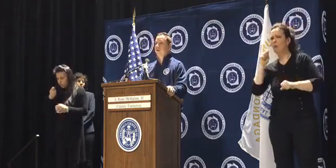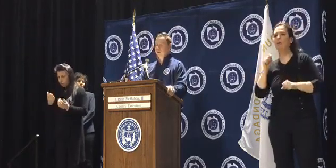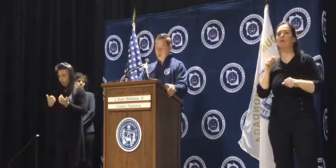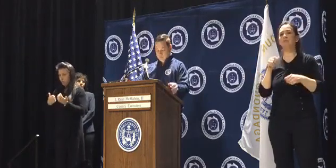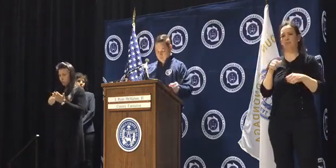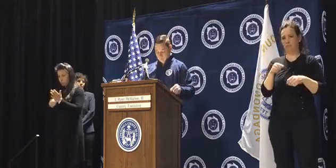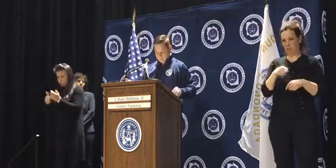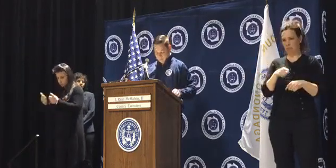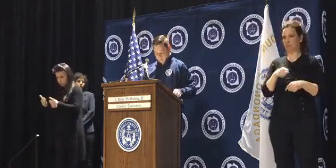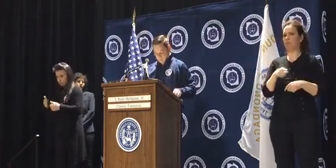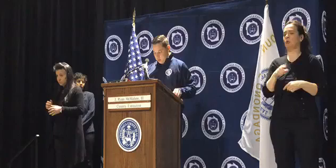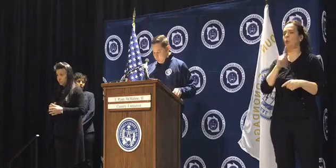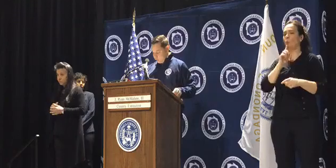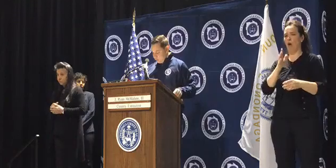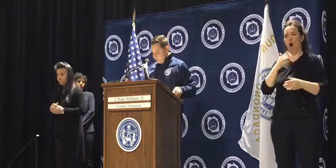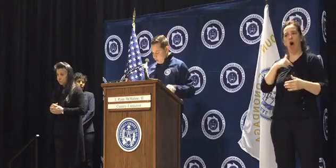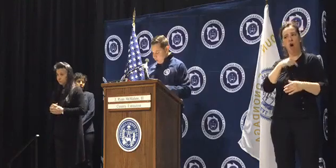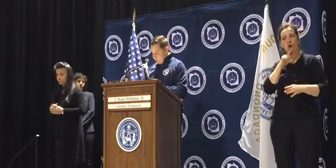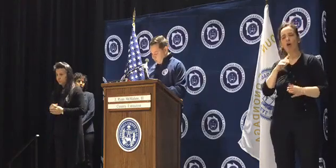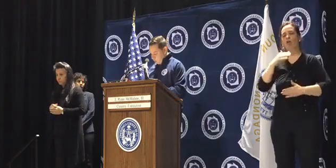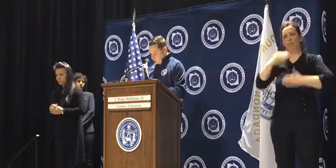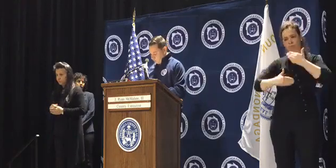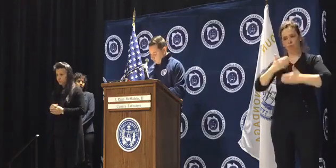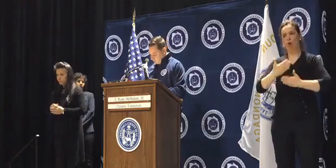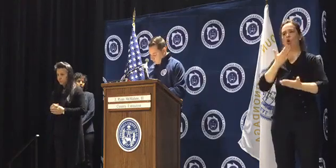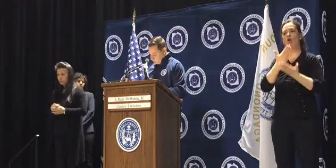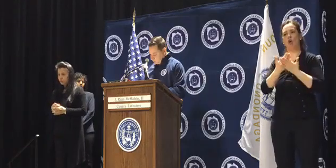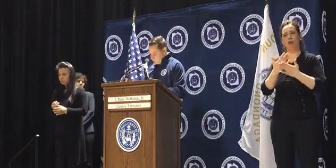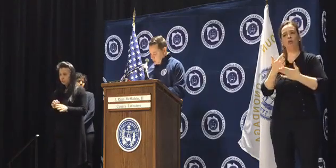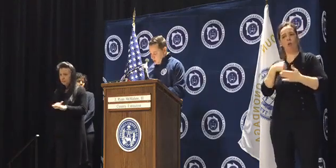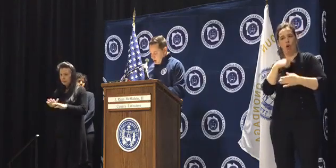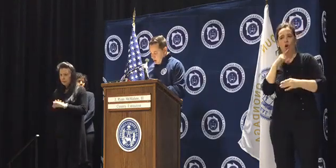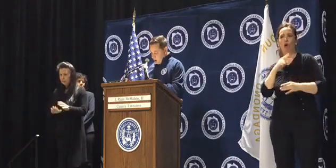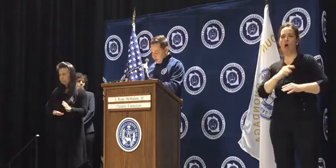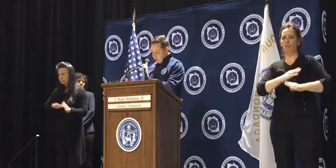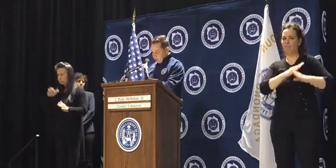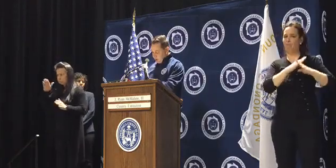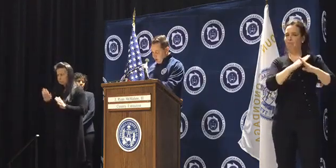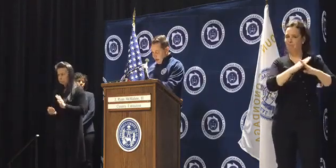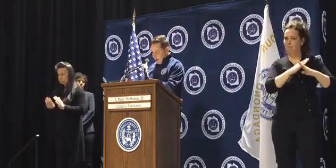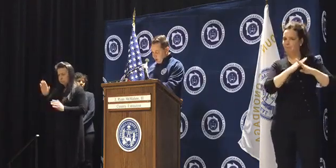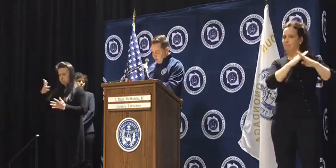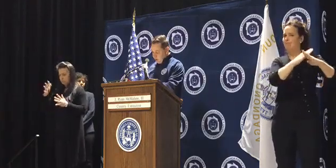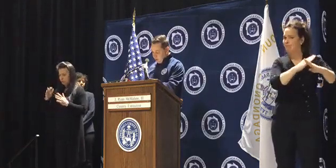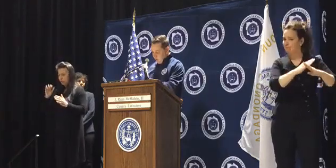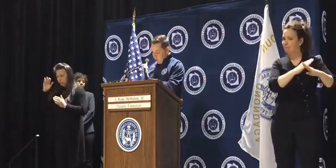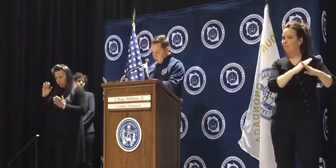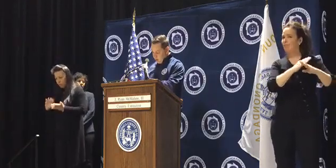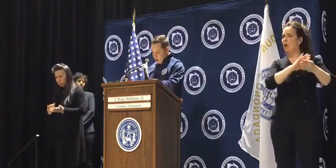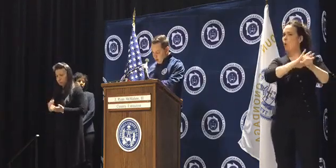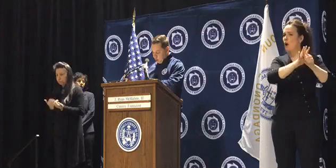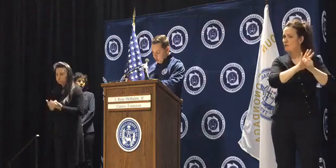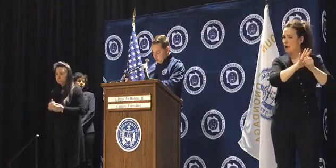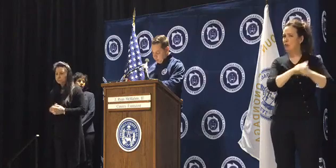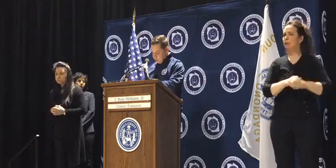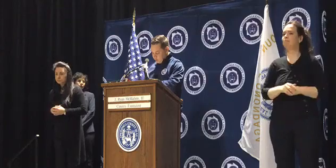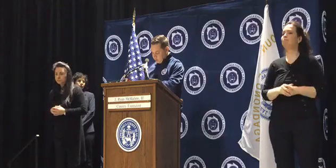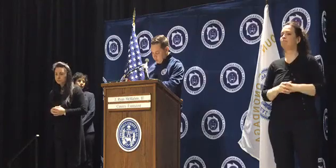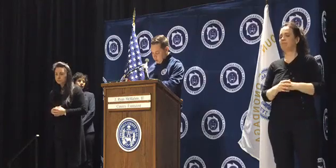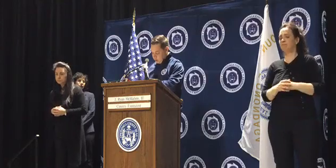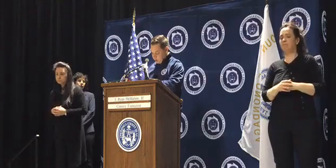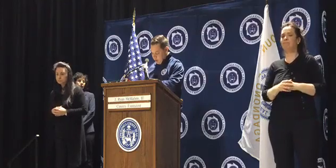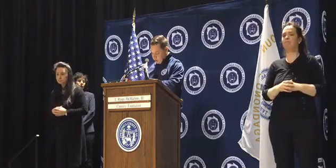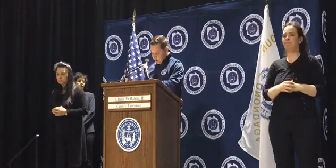ahead of this curve, which is very, very important. I certainly want to highlight one of our partnerships